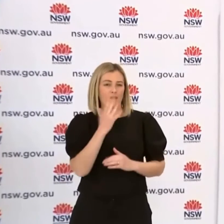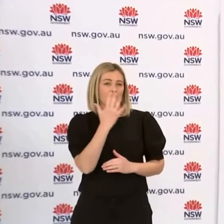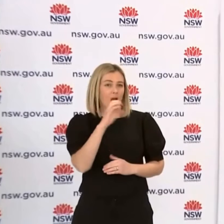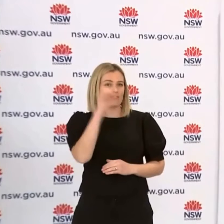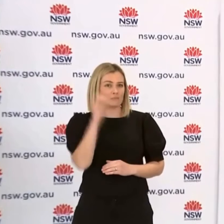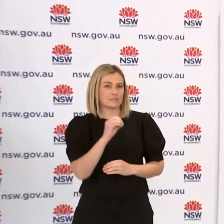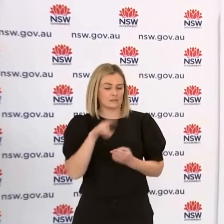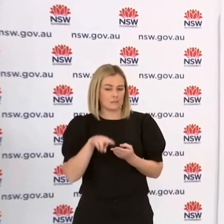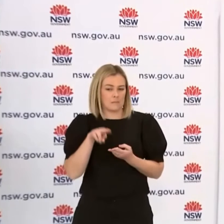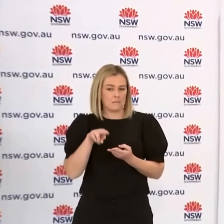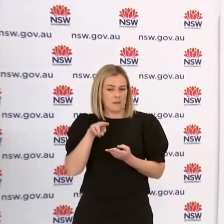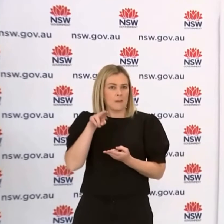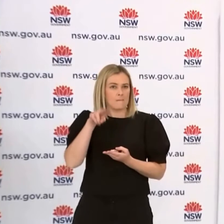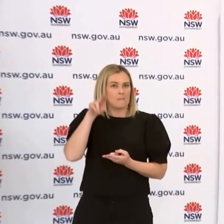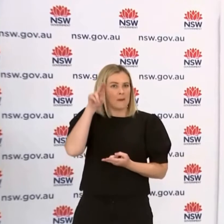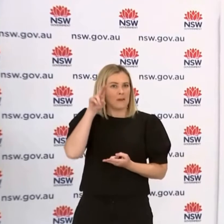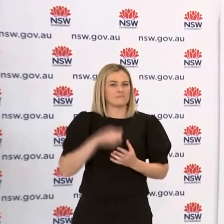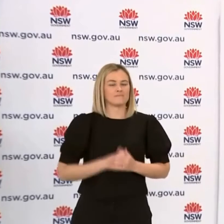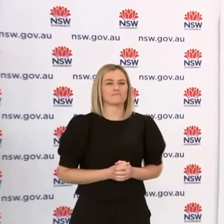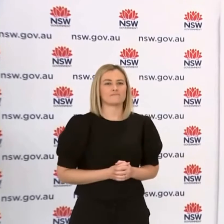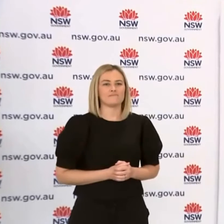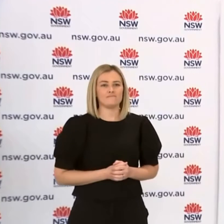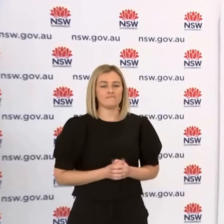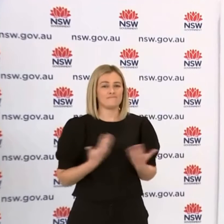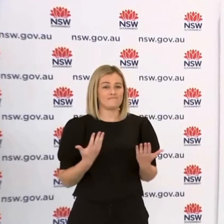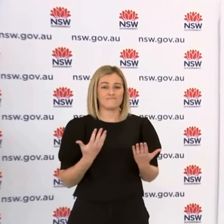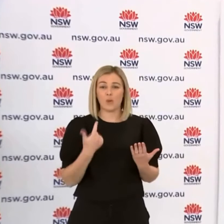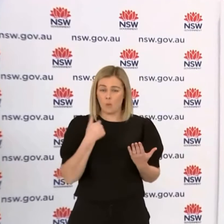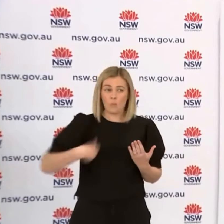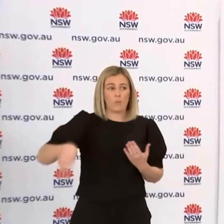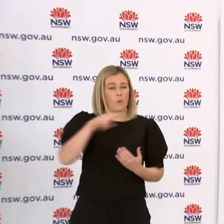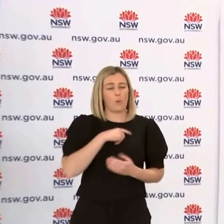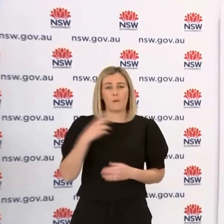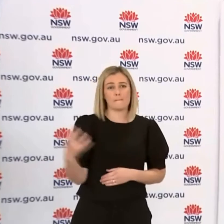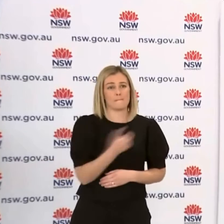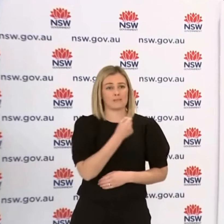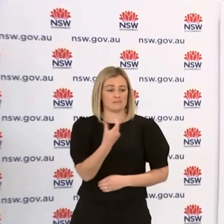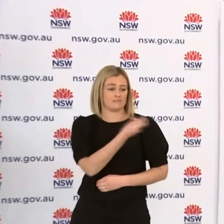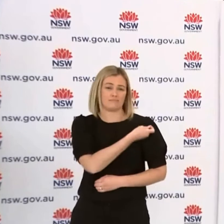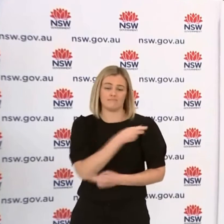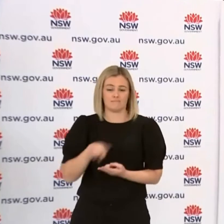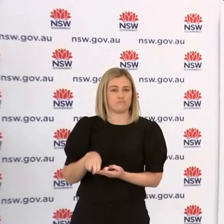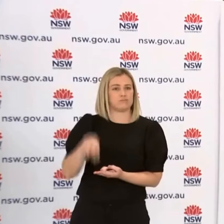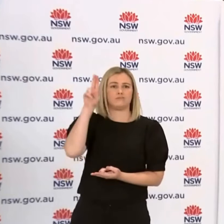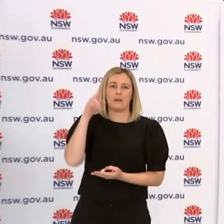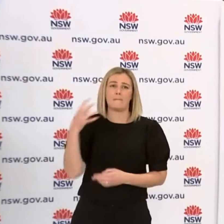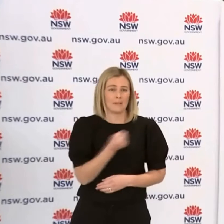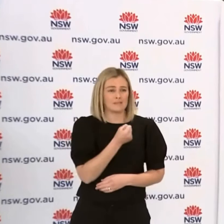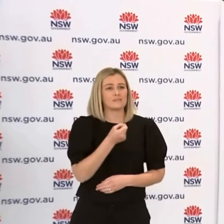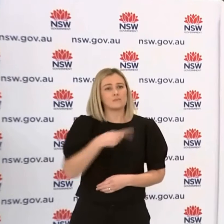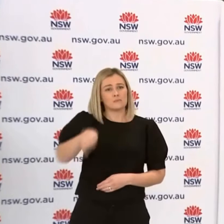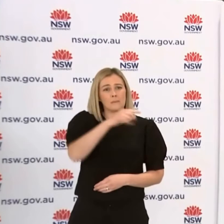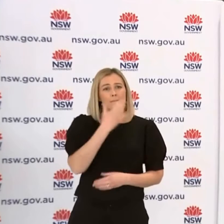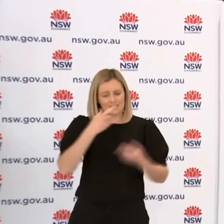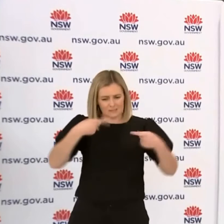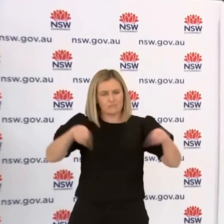everybody out there, we're not going to beat this virus unless you all get on the journey with us. And we need you all to book in for vaccinations. You